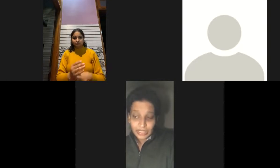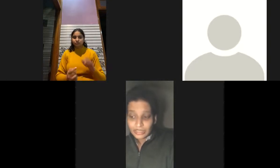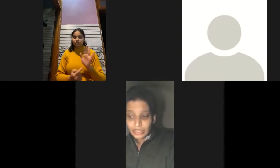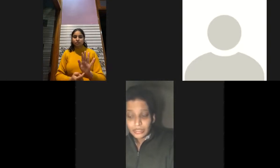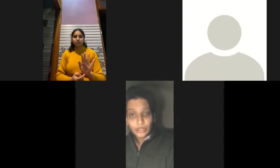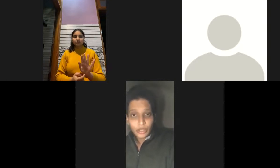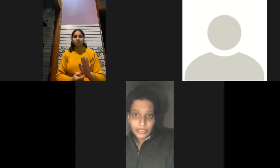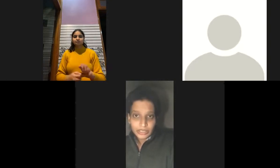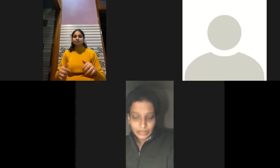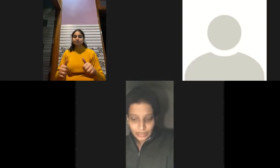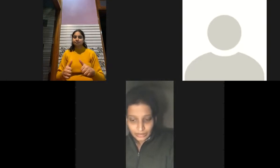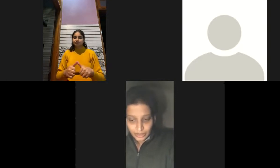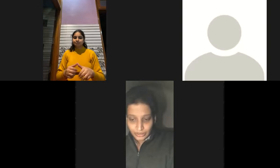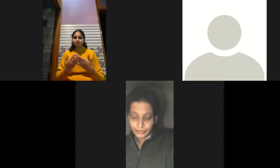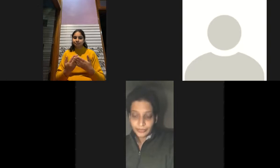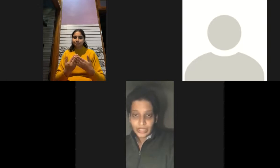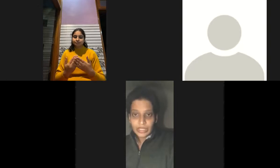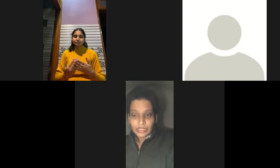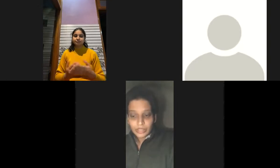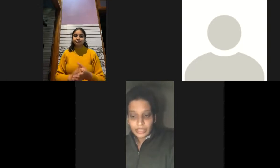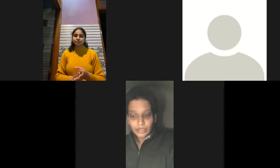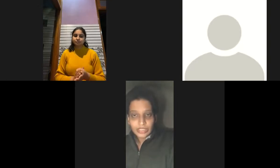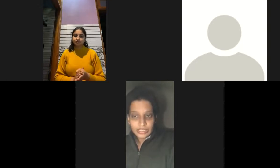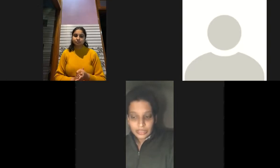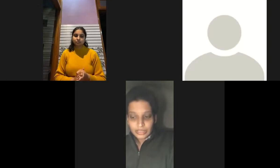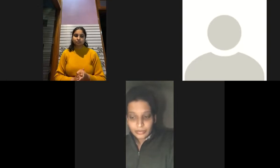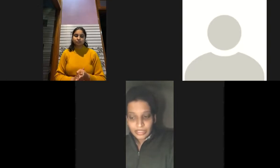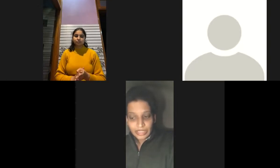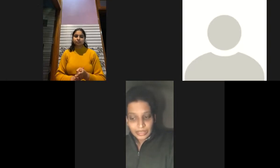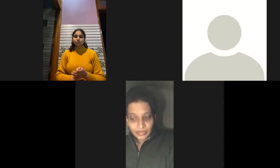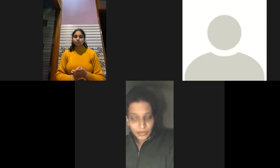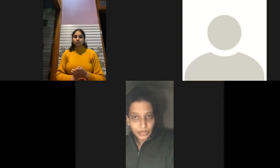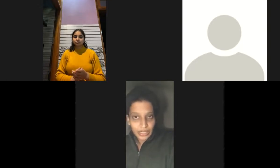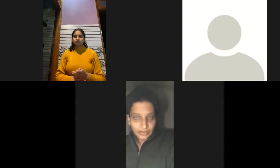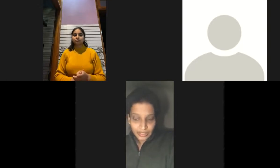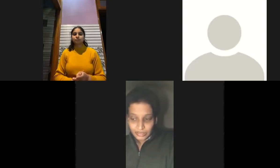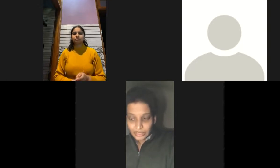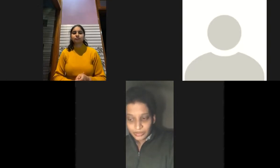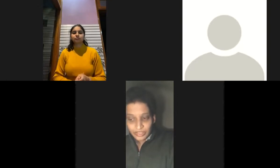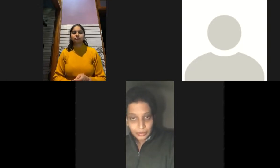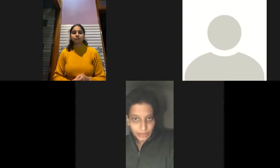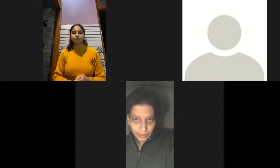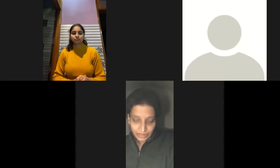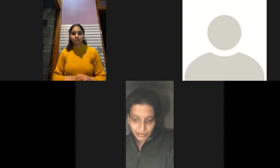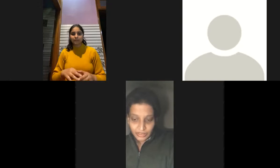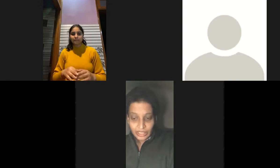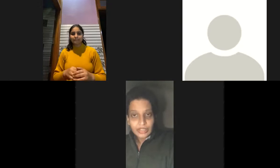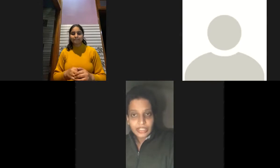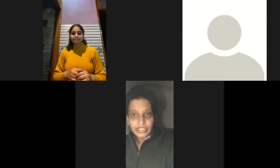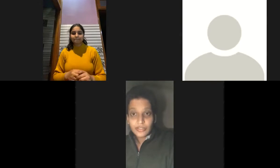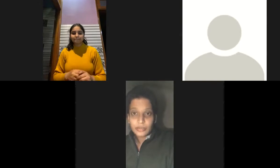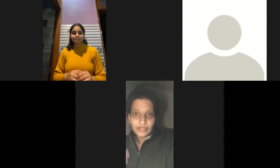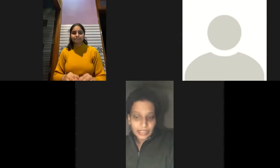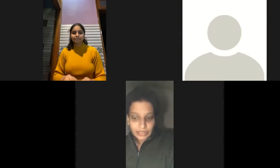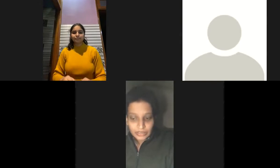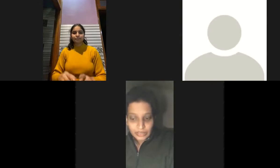establish that the normal is a construct. So across ages, disability has been viewed under various typified perspectives,